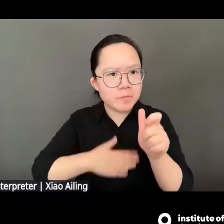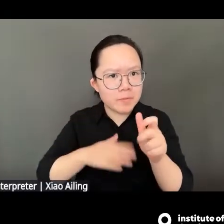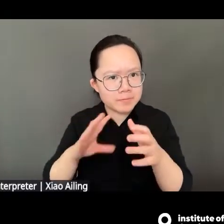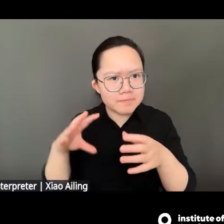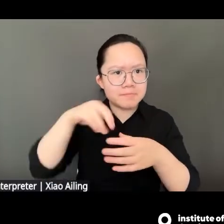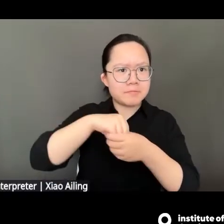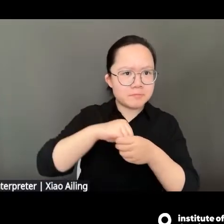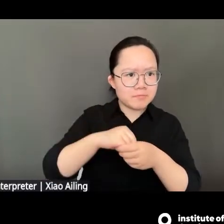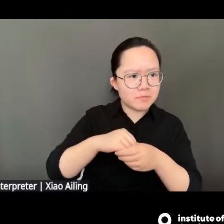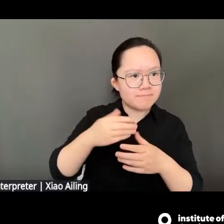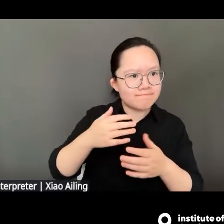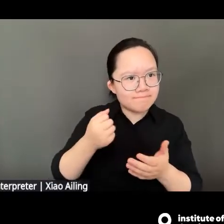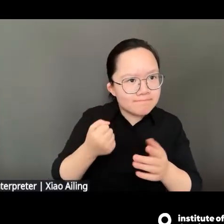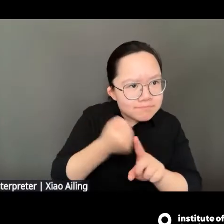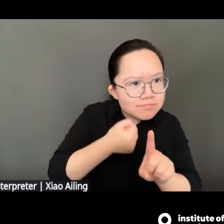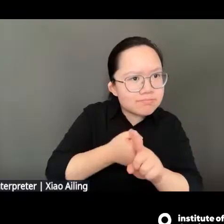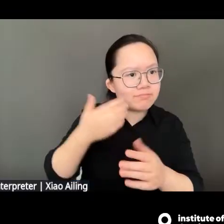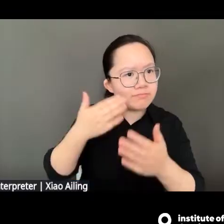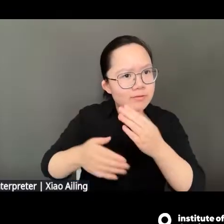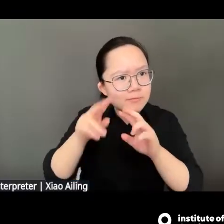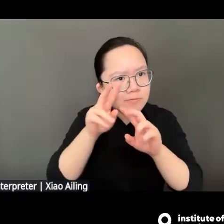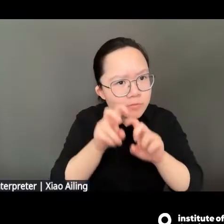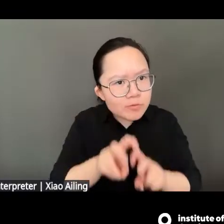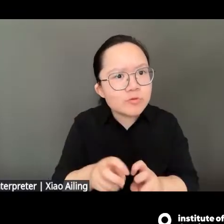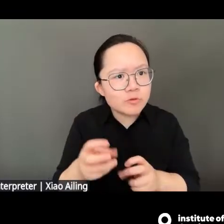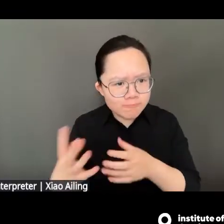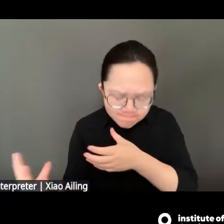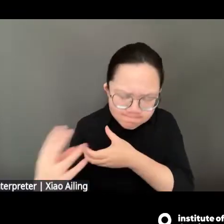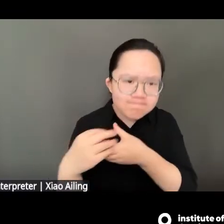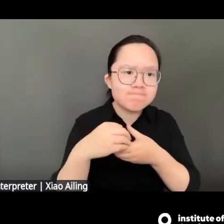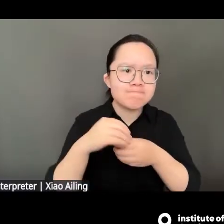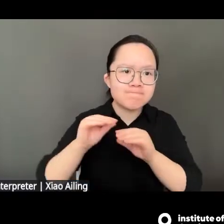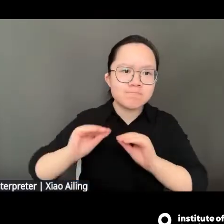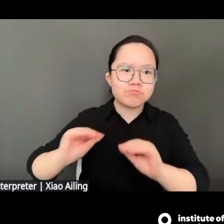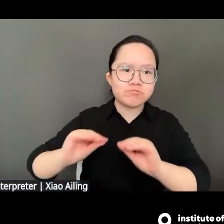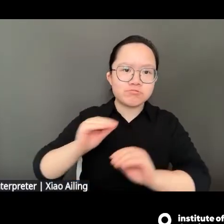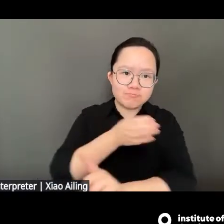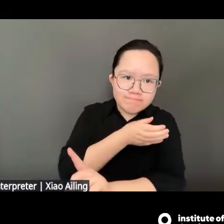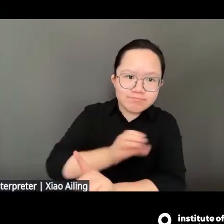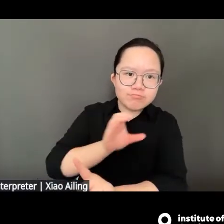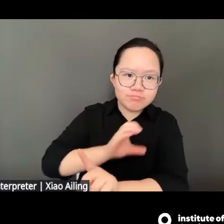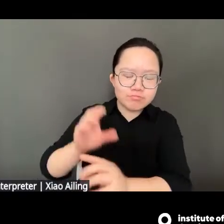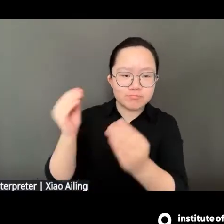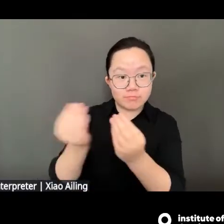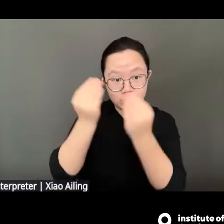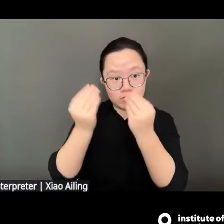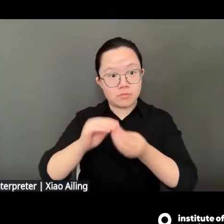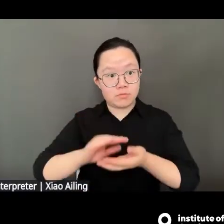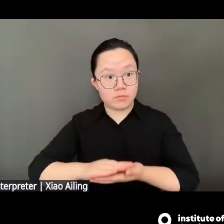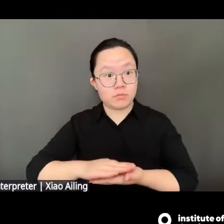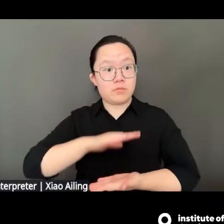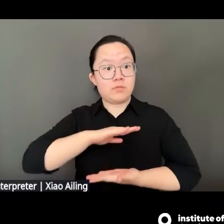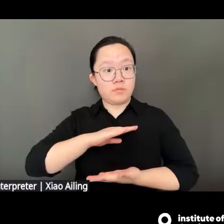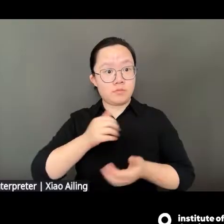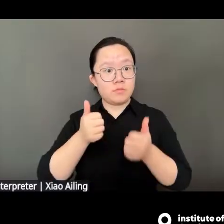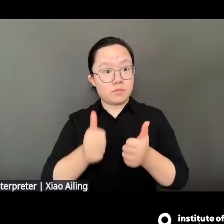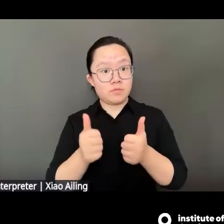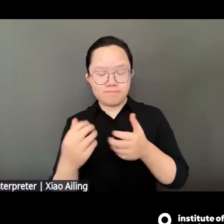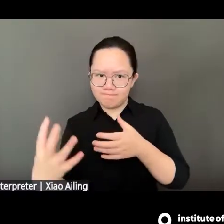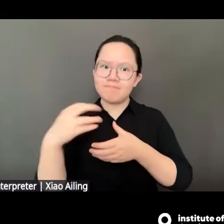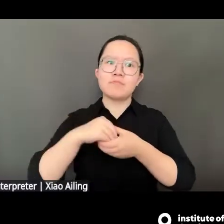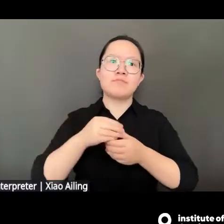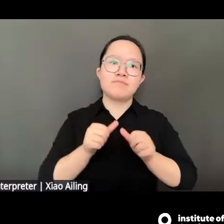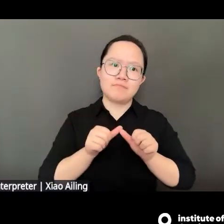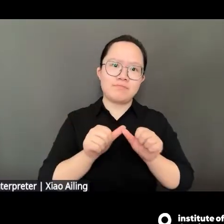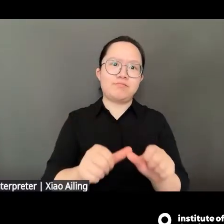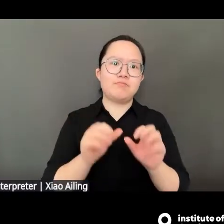improves, more people with disabilities will develop research skills and careers. In conclusion, people